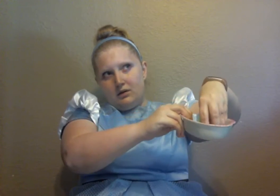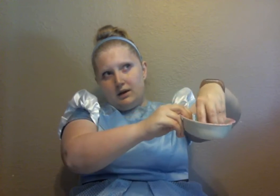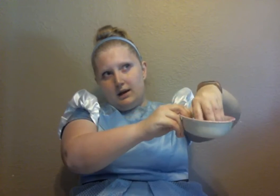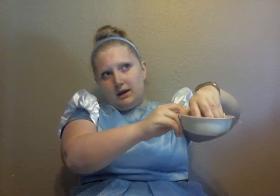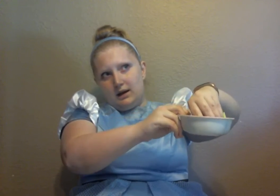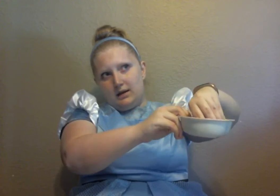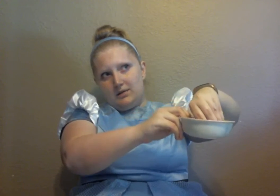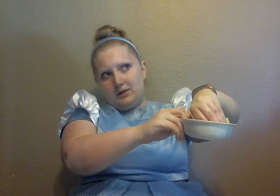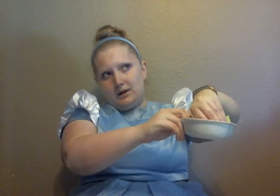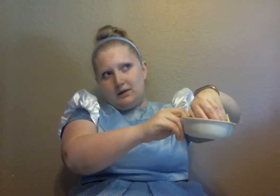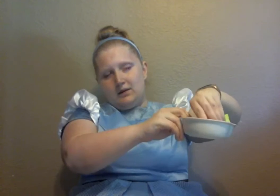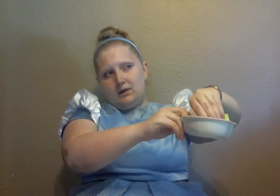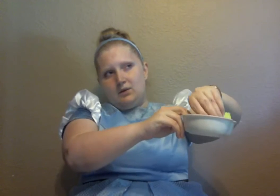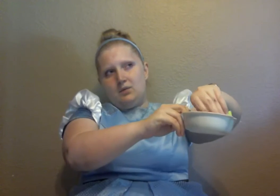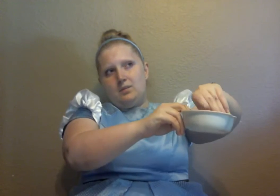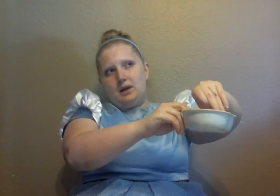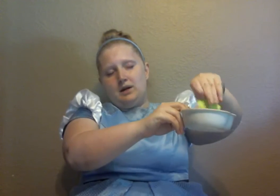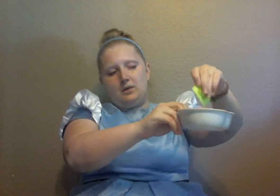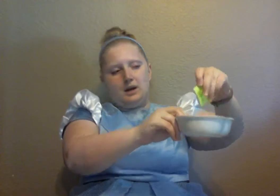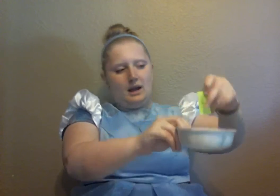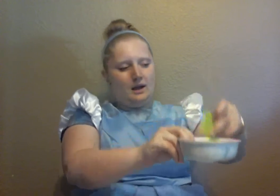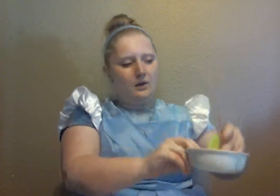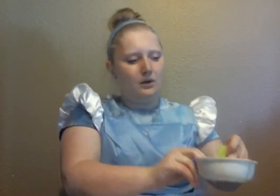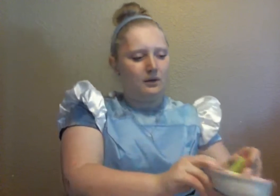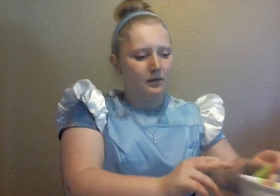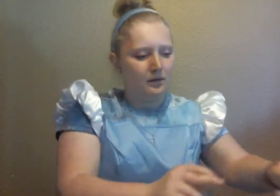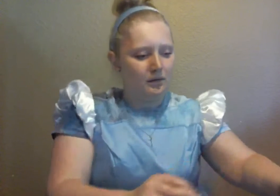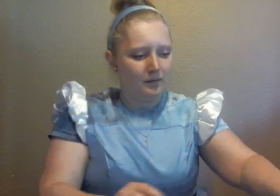And I'm going to pick one out.